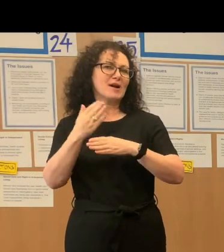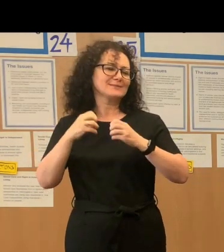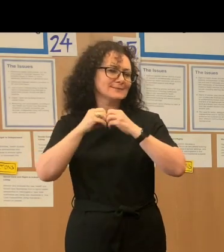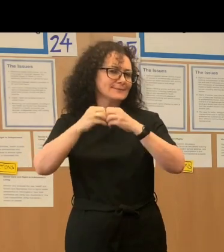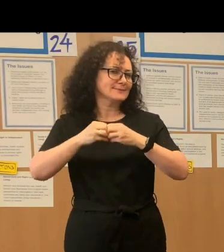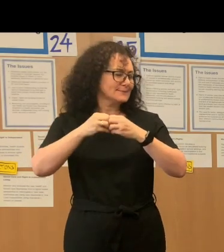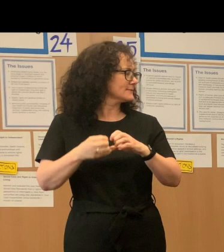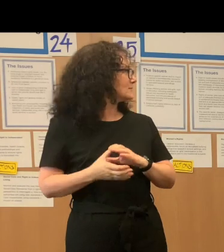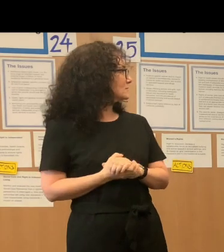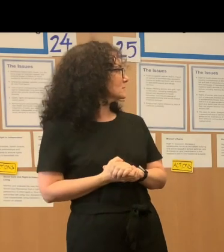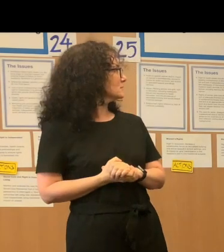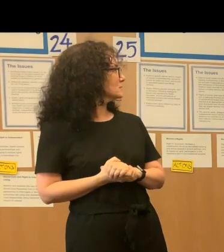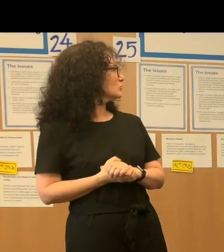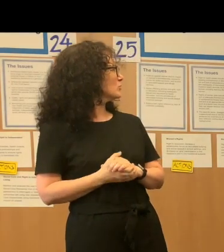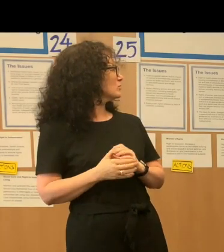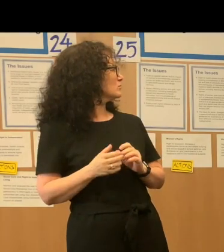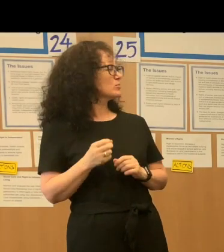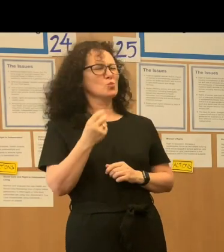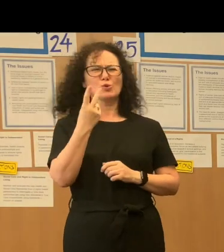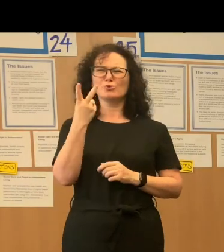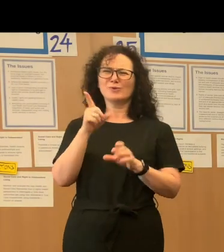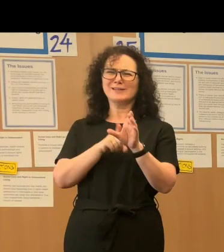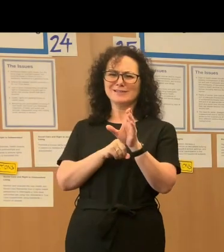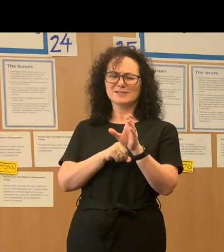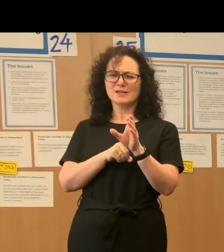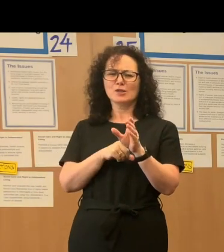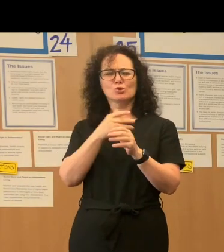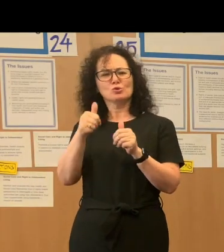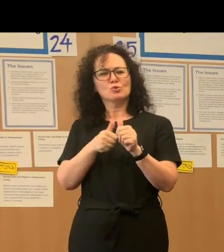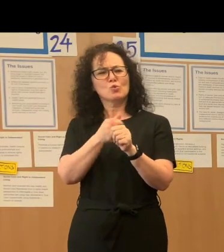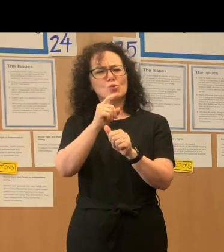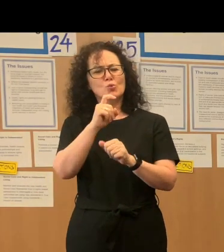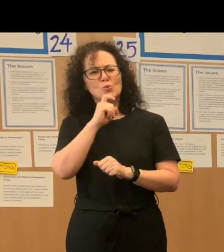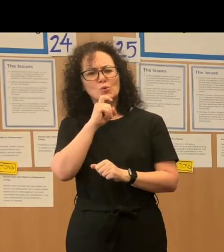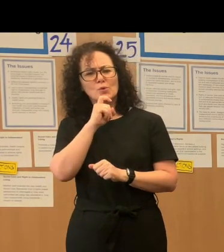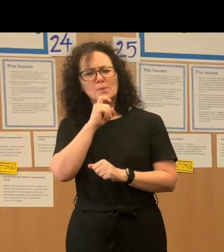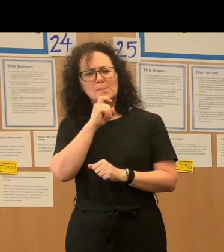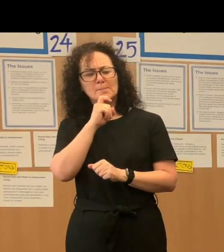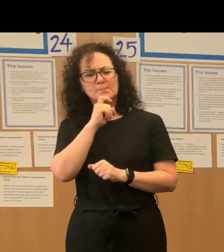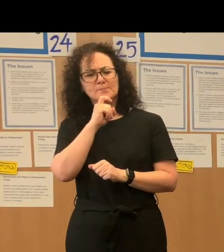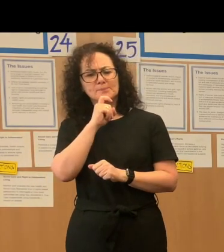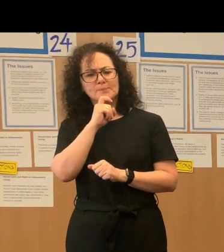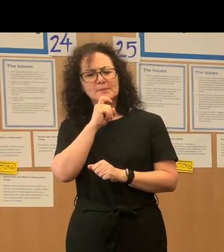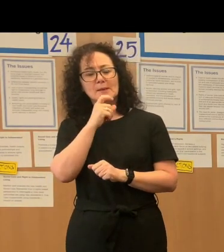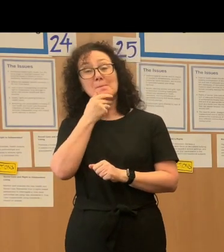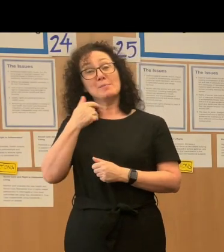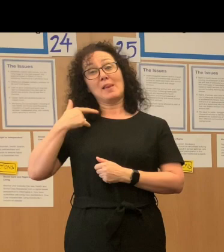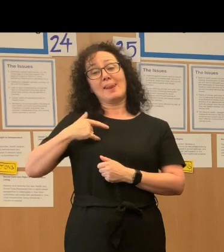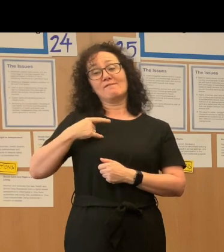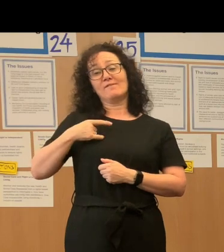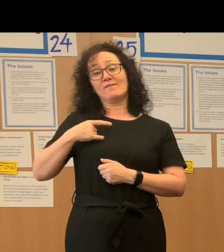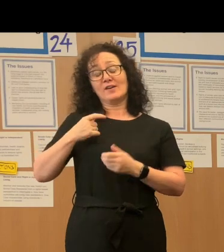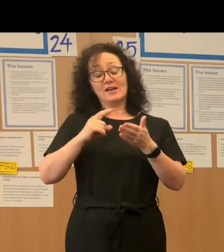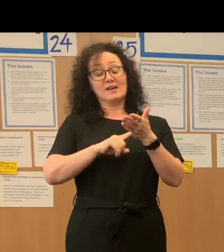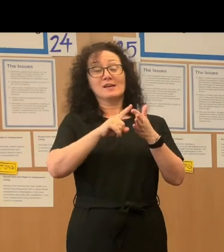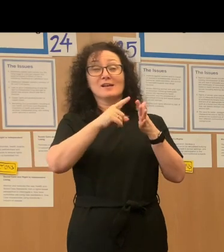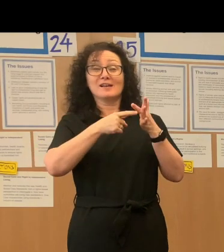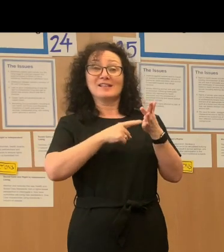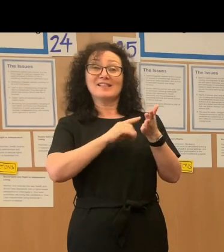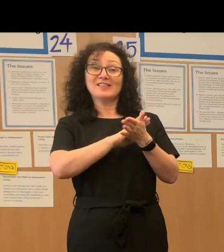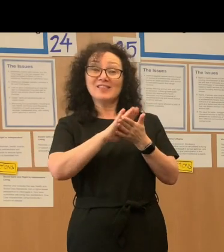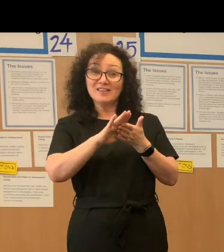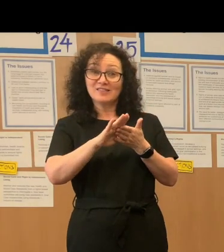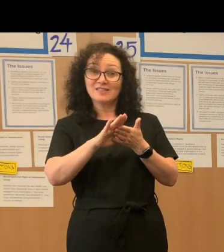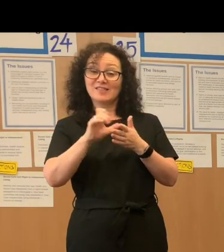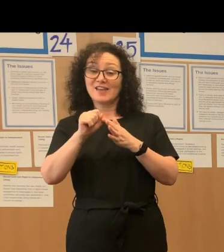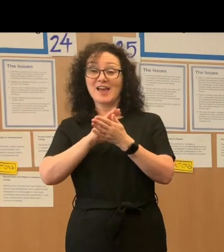for a couple of years to basically support residents in Leith in Edinburgh to claim their right